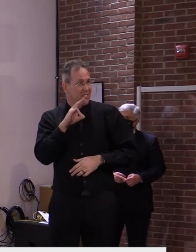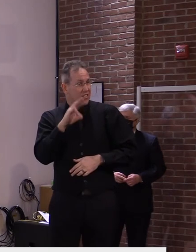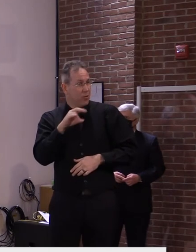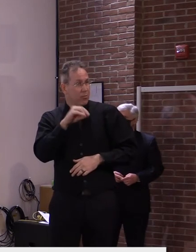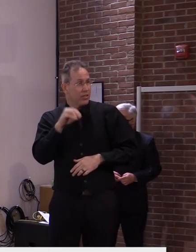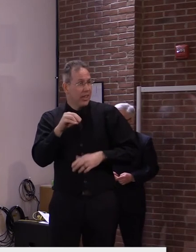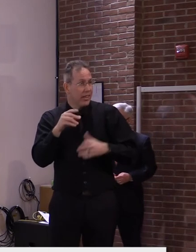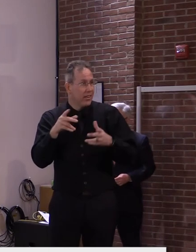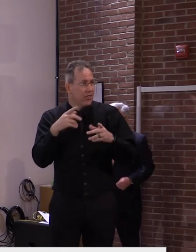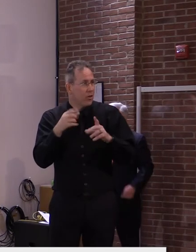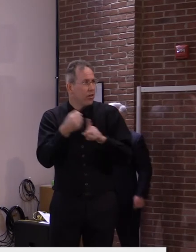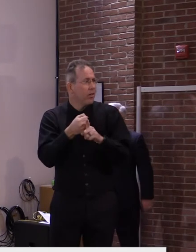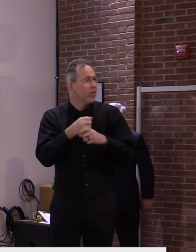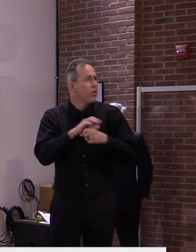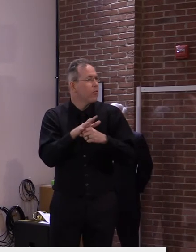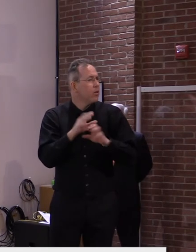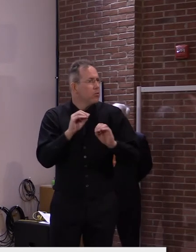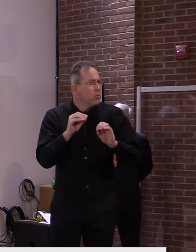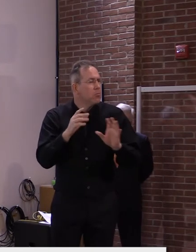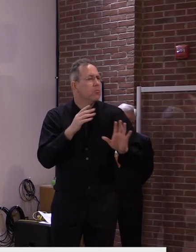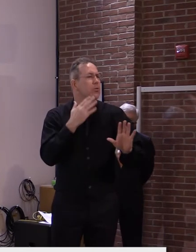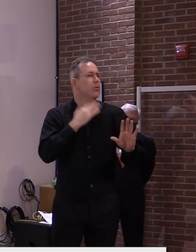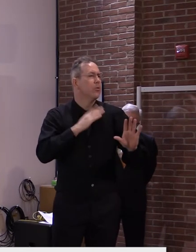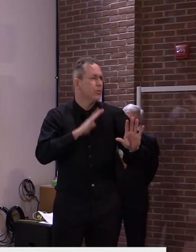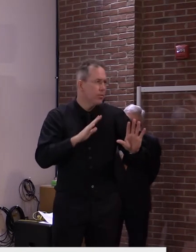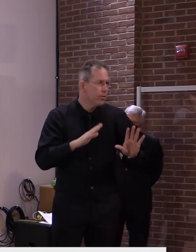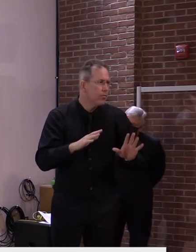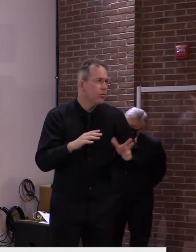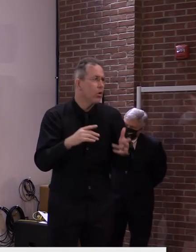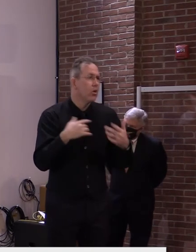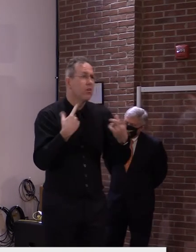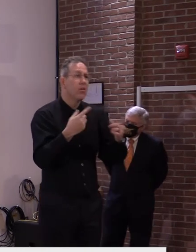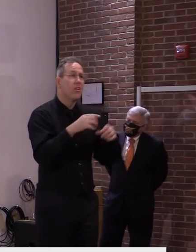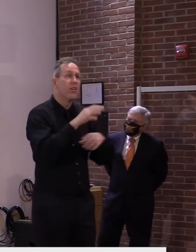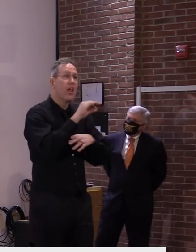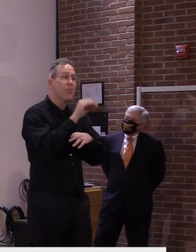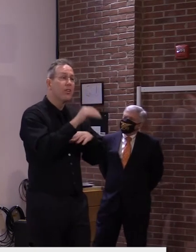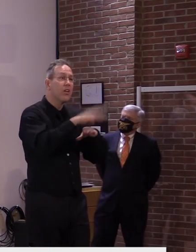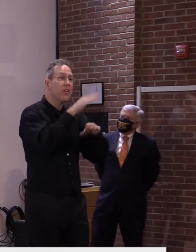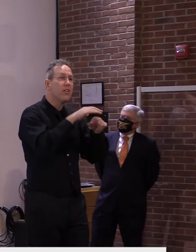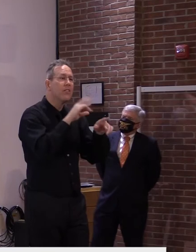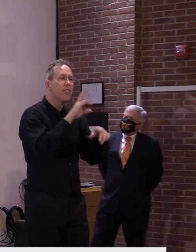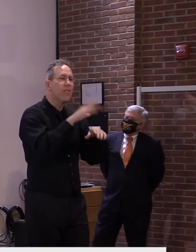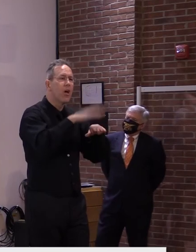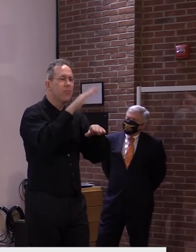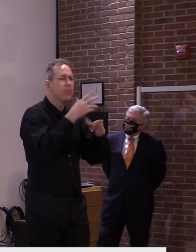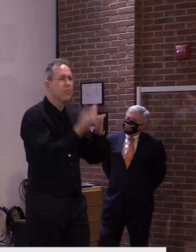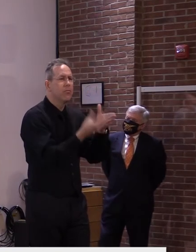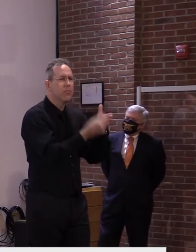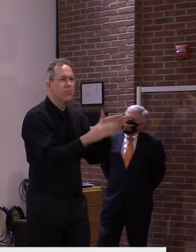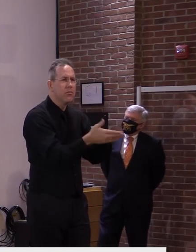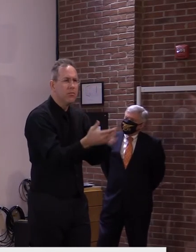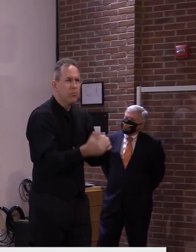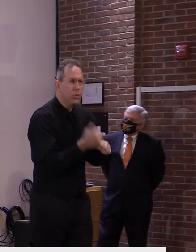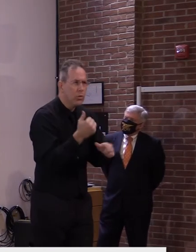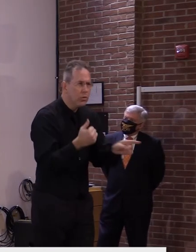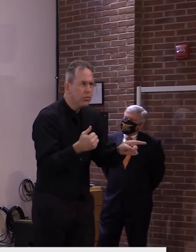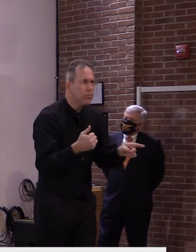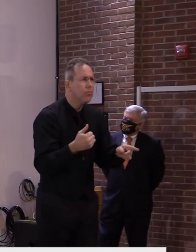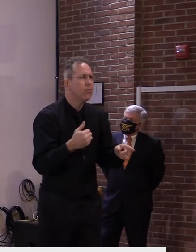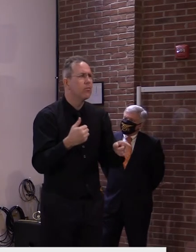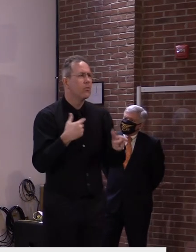supply, more vaccine available, obviously we do a much larger population, but that just isn't reality at this